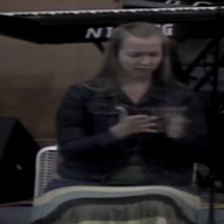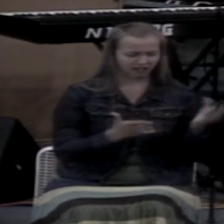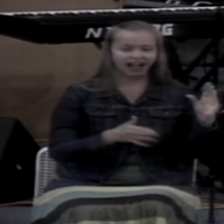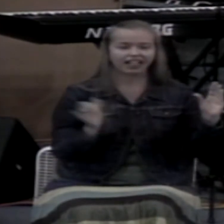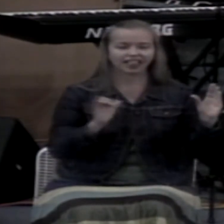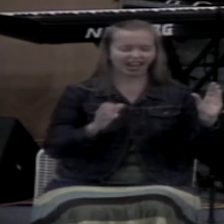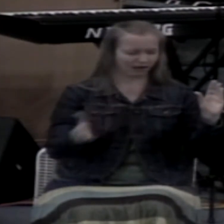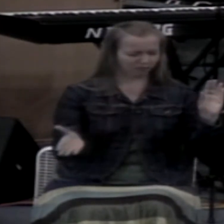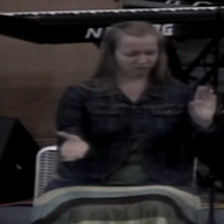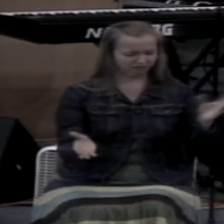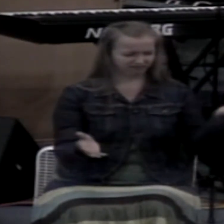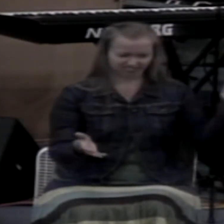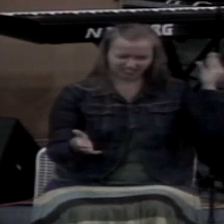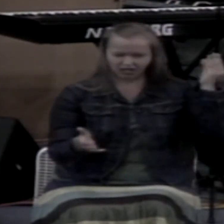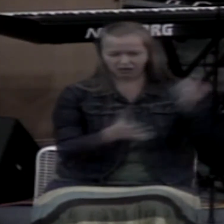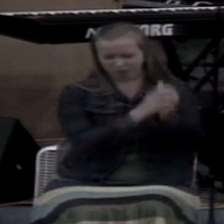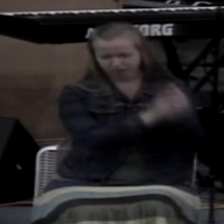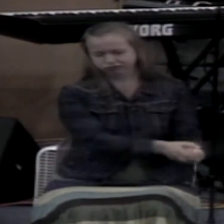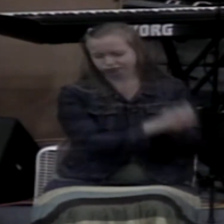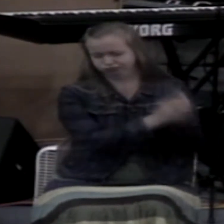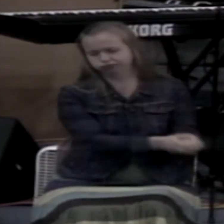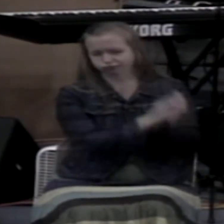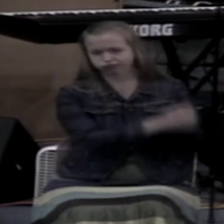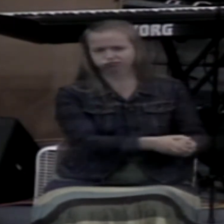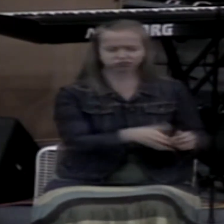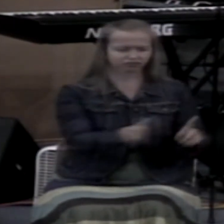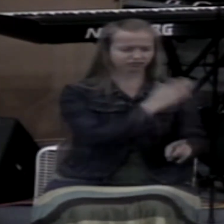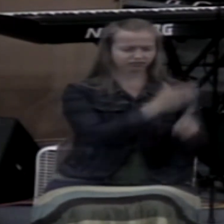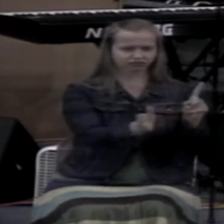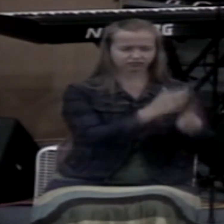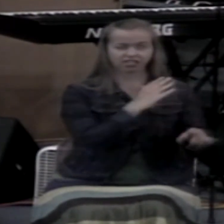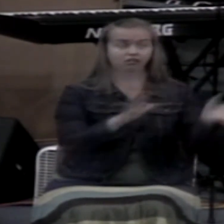It's a perfect system. The only problem is that it is